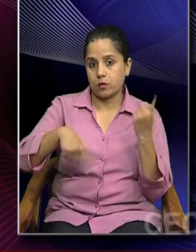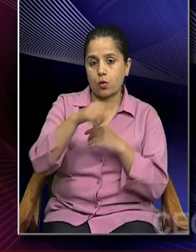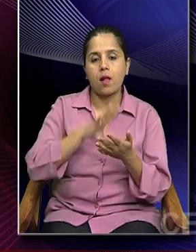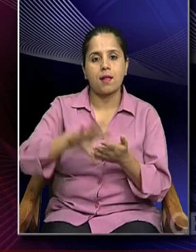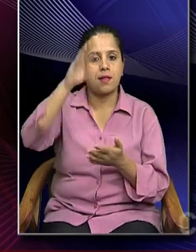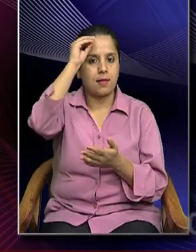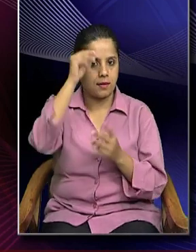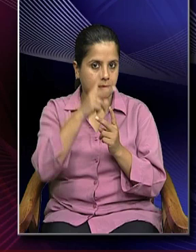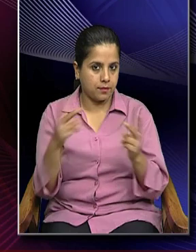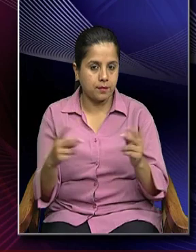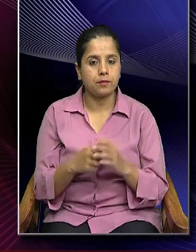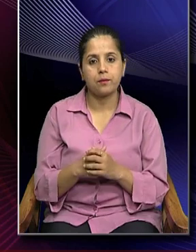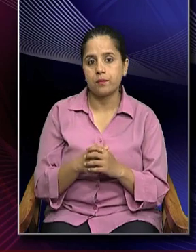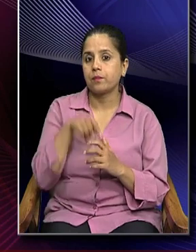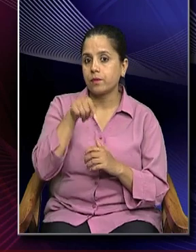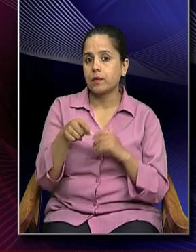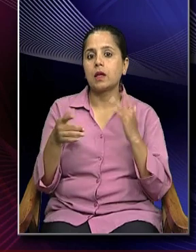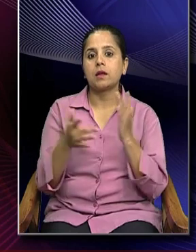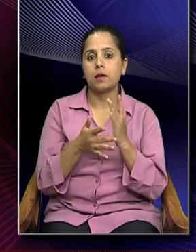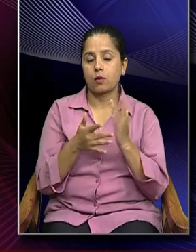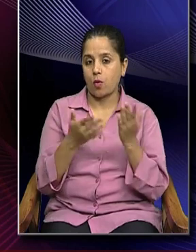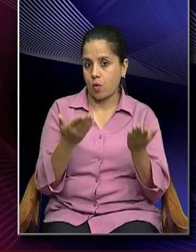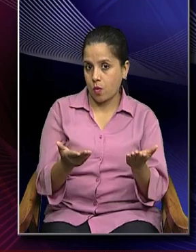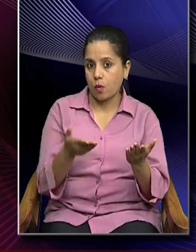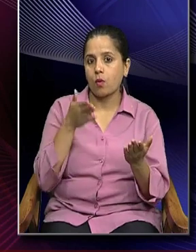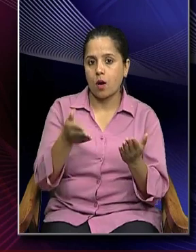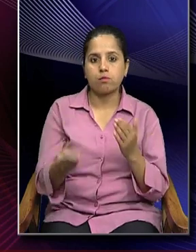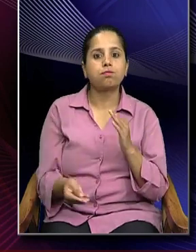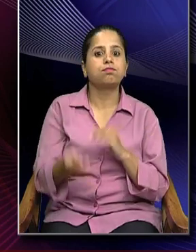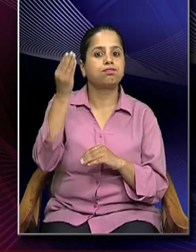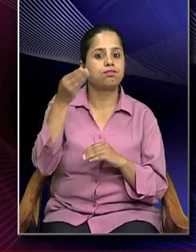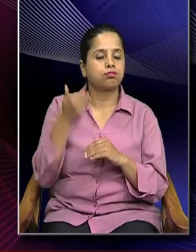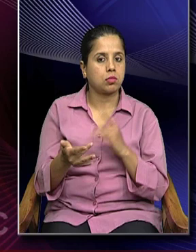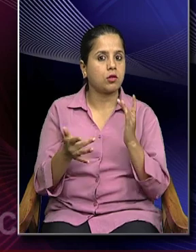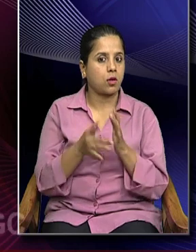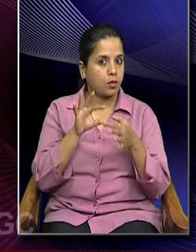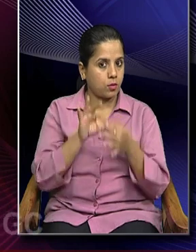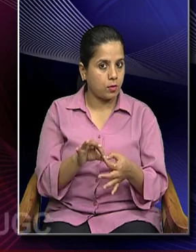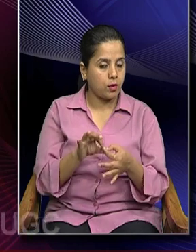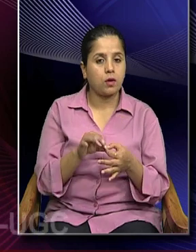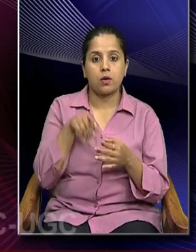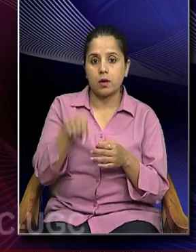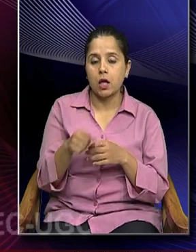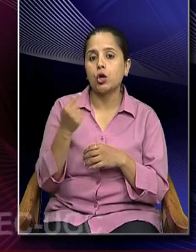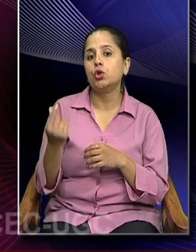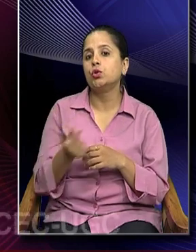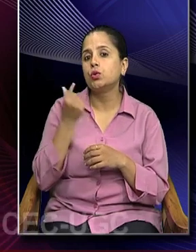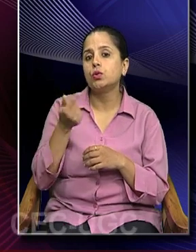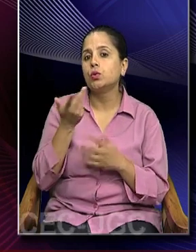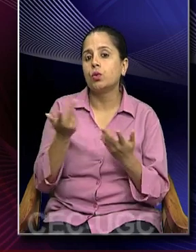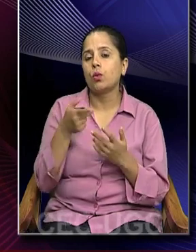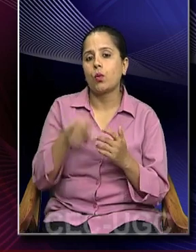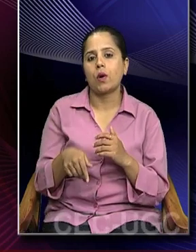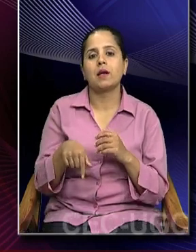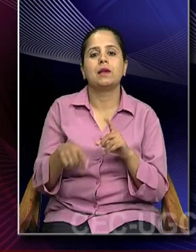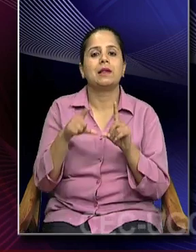learning. This is technology enhanced aspect, that is the use of the